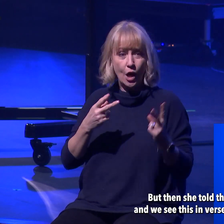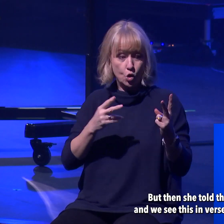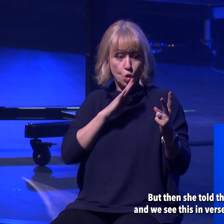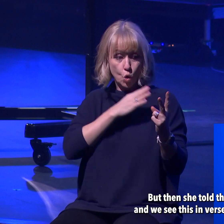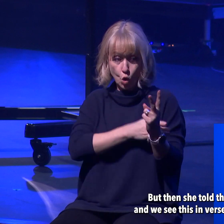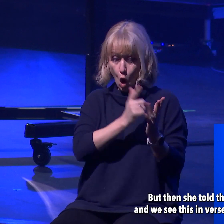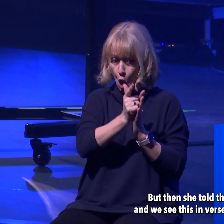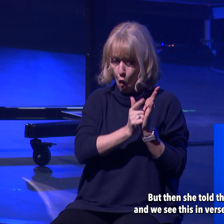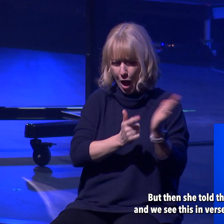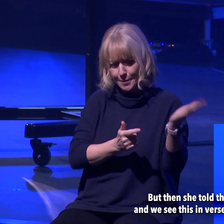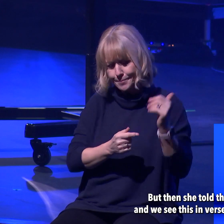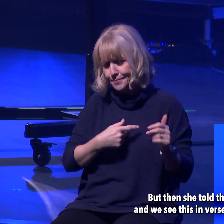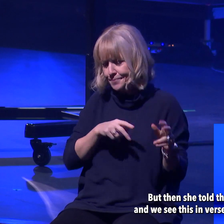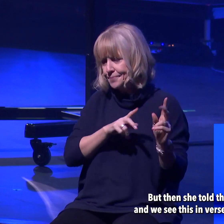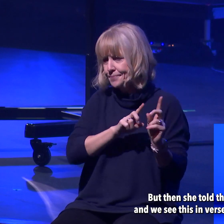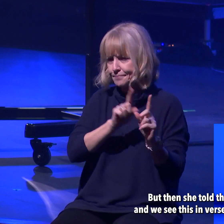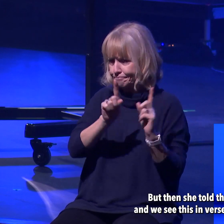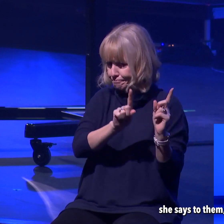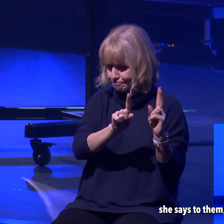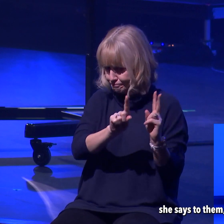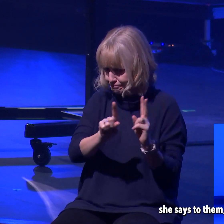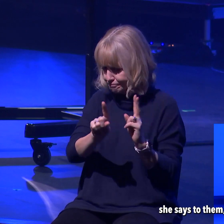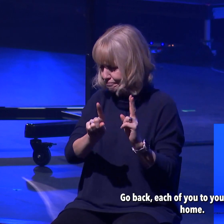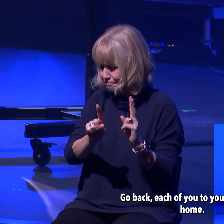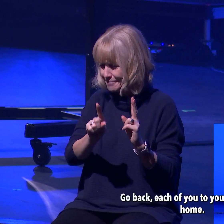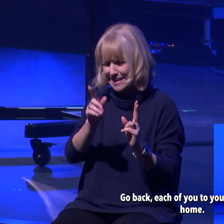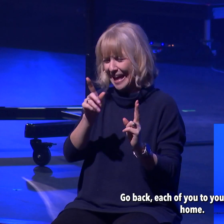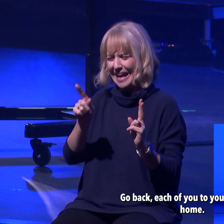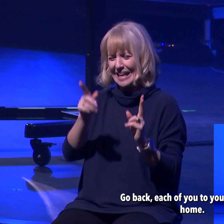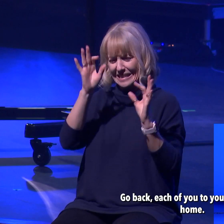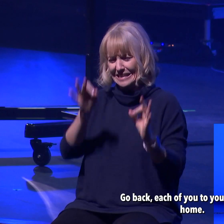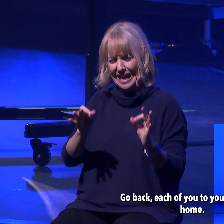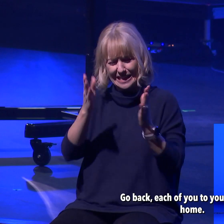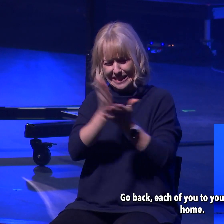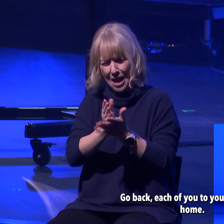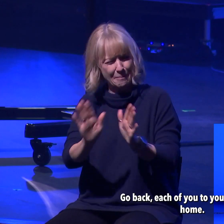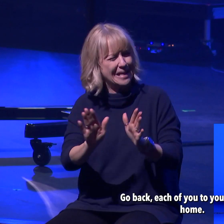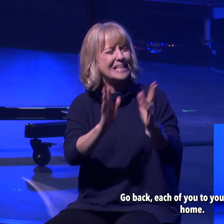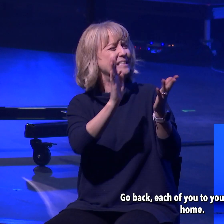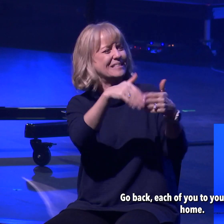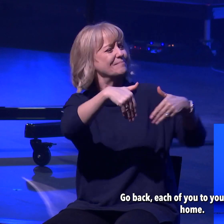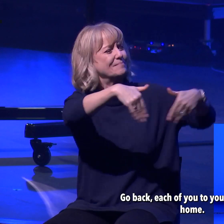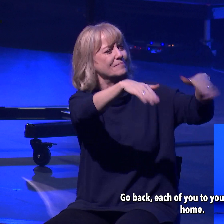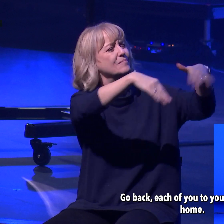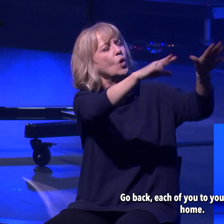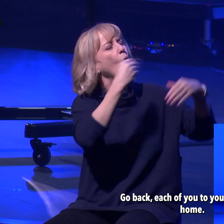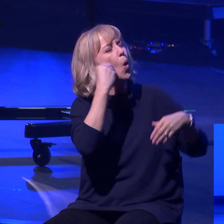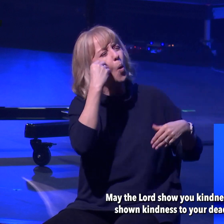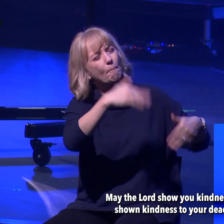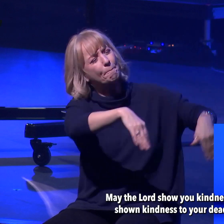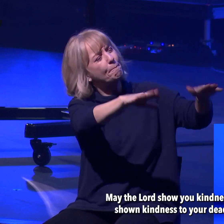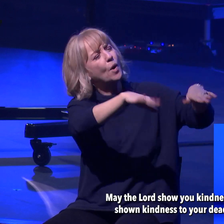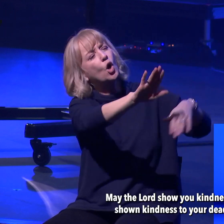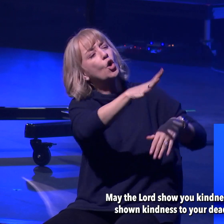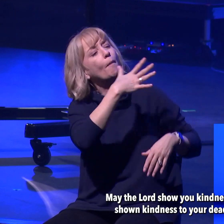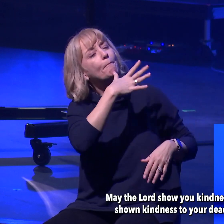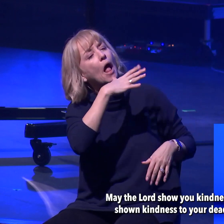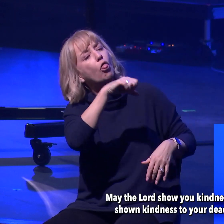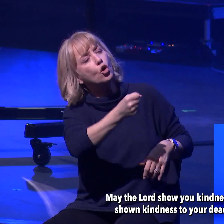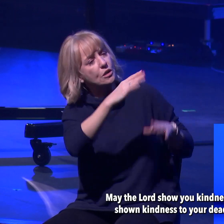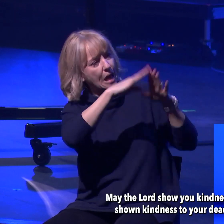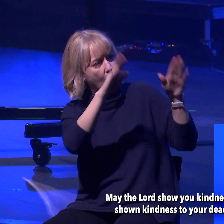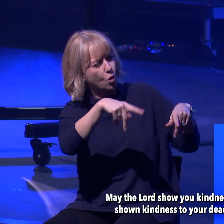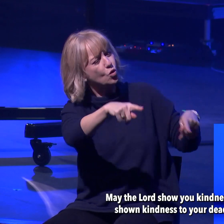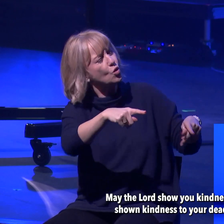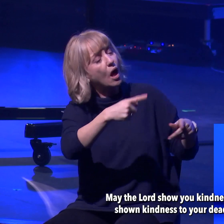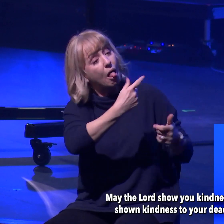them, and we see this in verse 8. She says to them, "Go back, each of you, to your mother's home. May the Lord show you